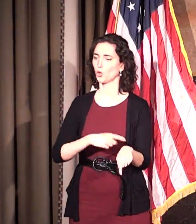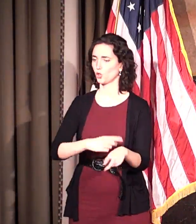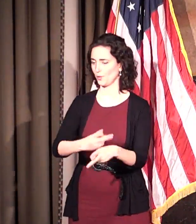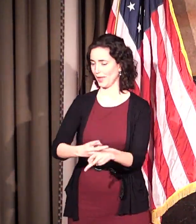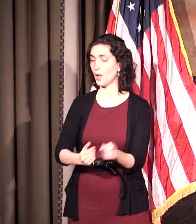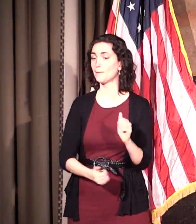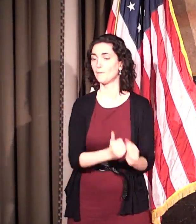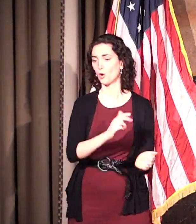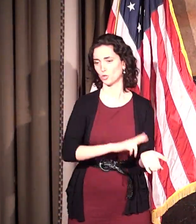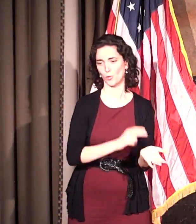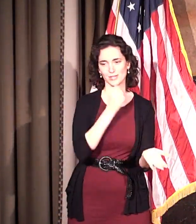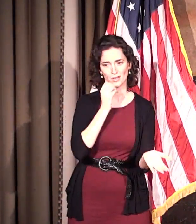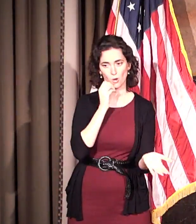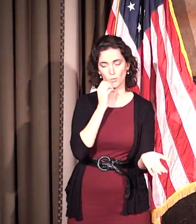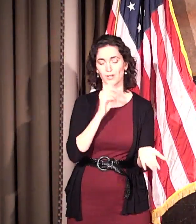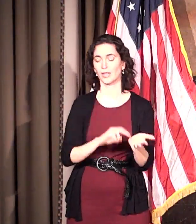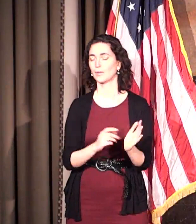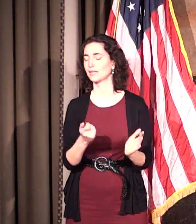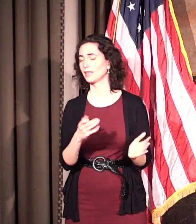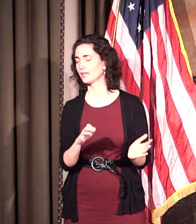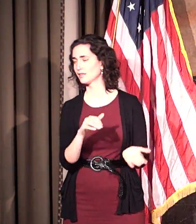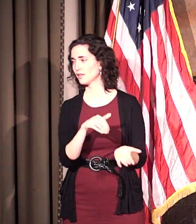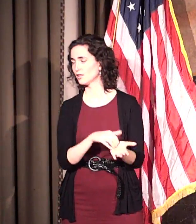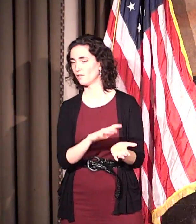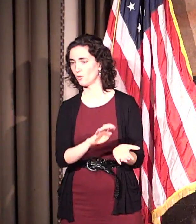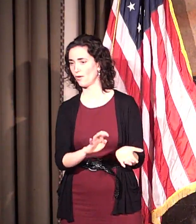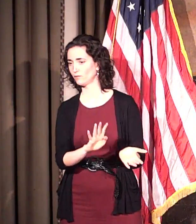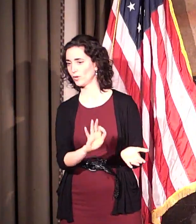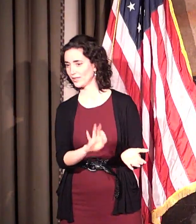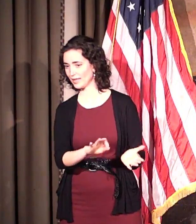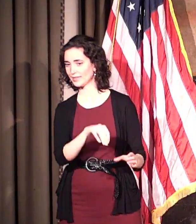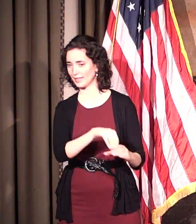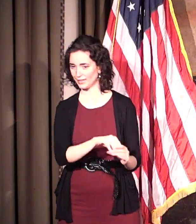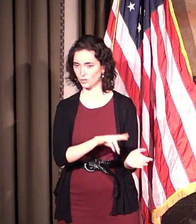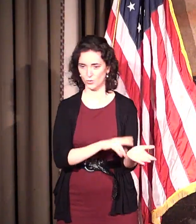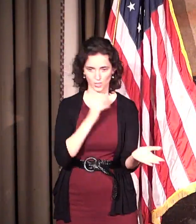to 19,149 in residents and